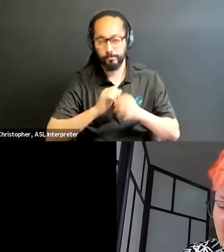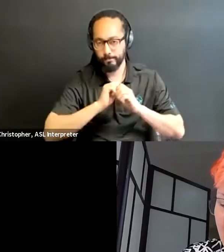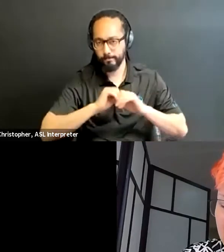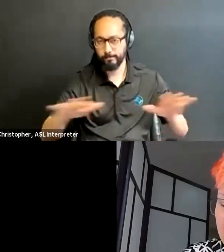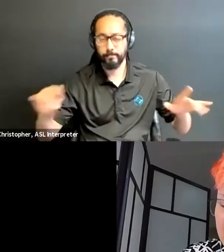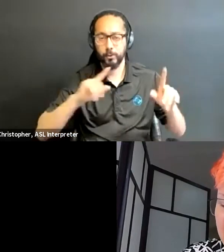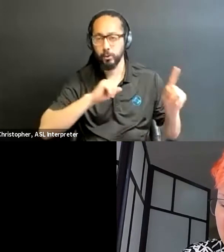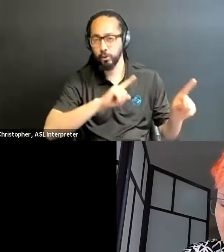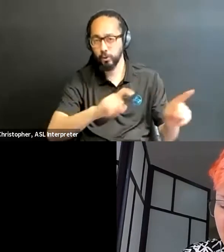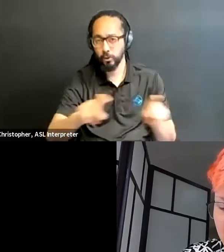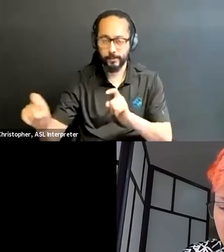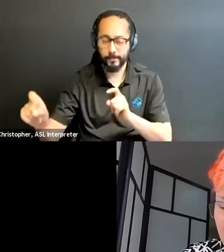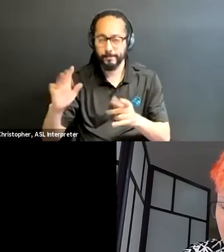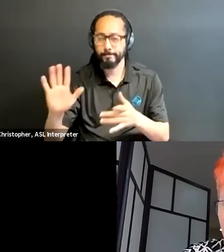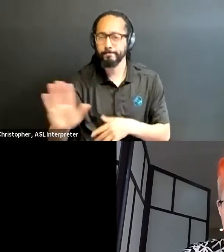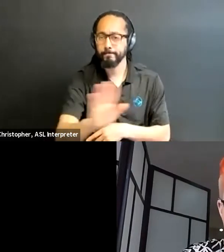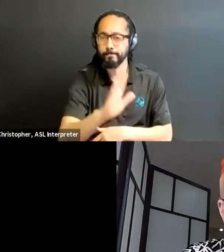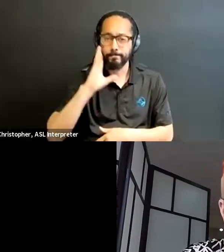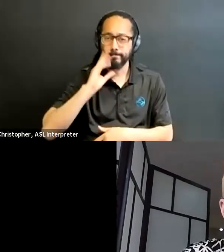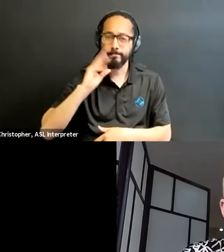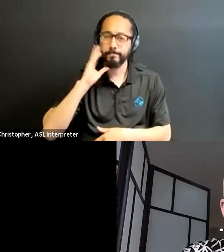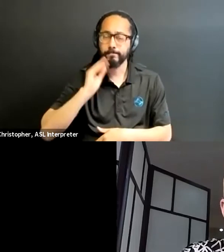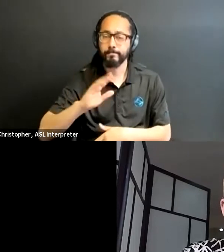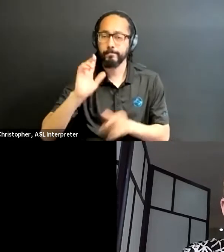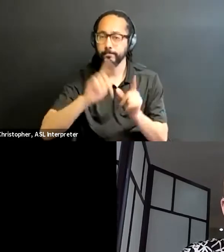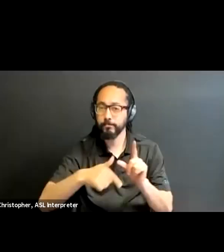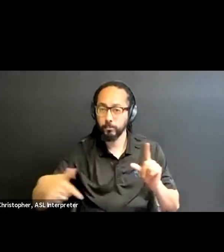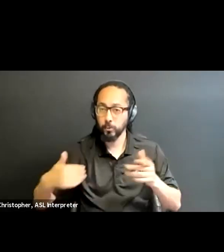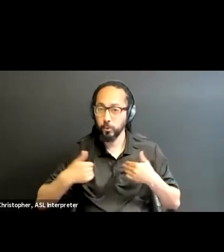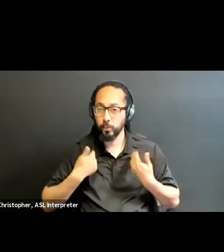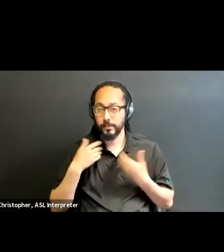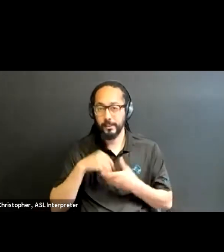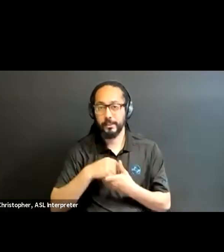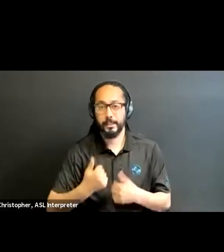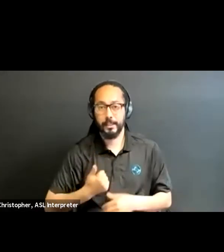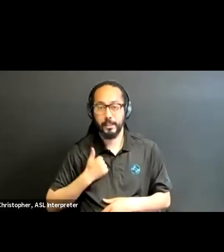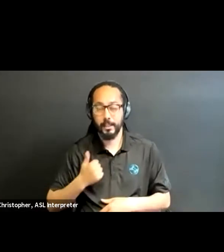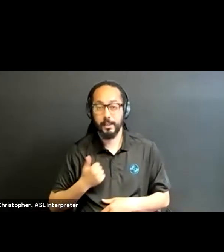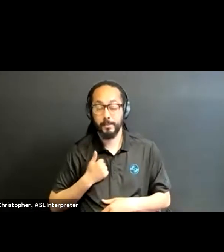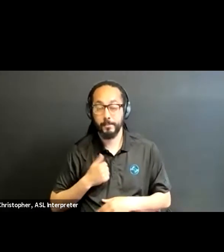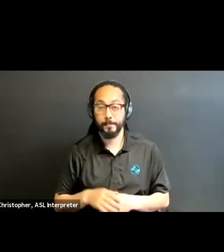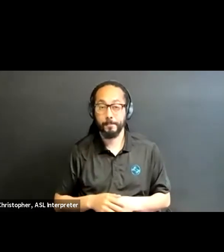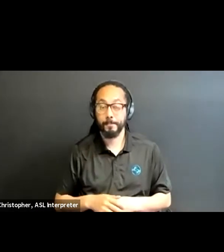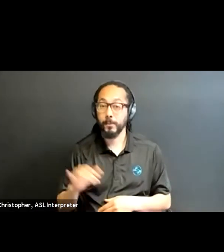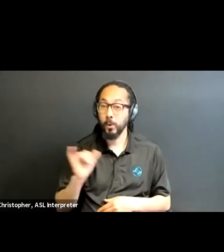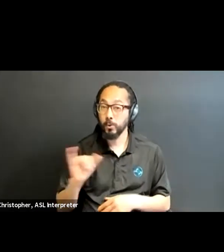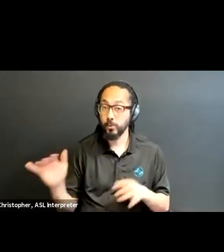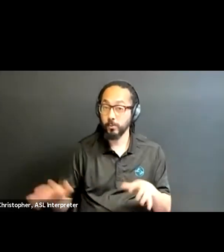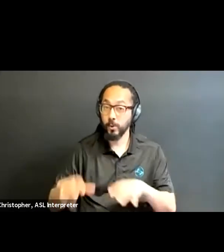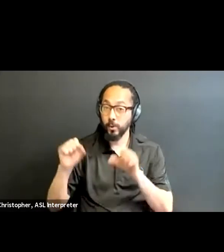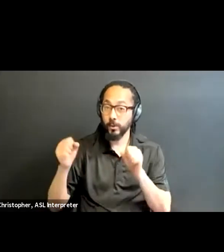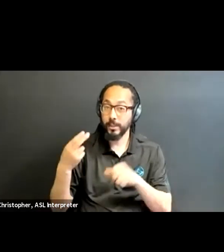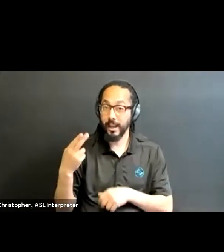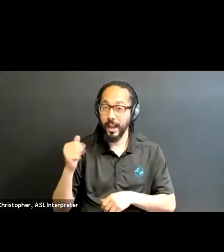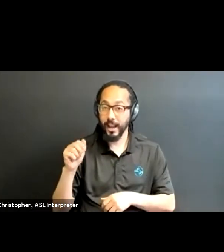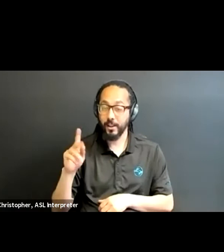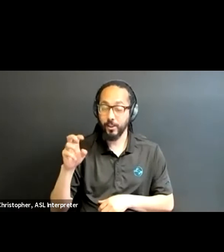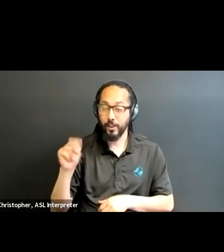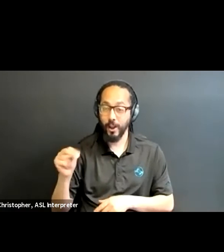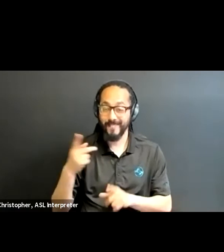2S LGBTQI youth in Canada, and then hosted a hackathon that was supported by the survey data, so